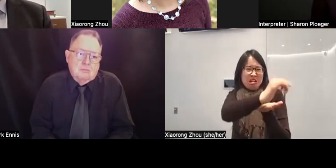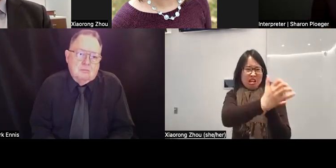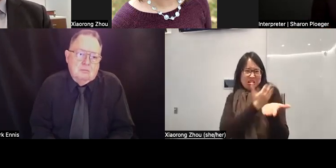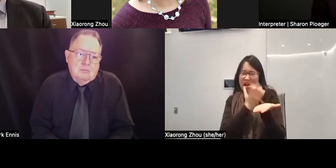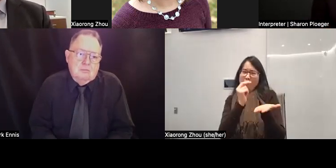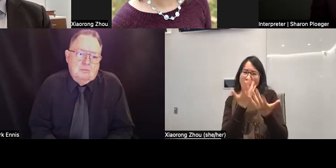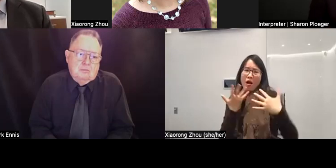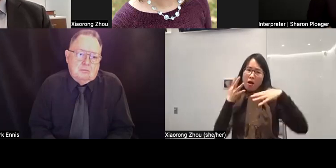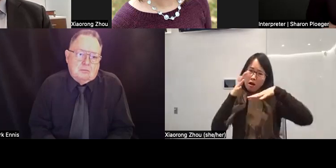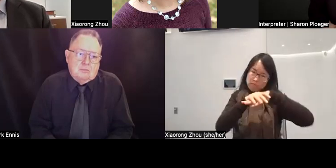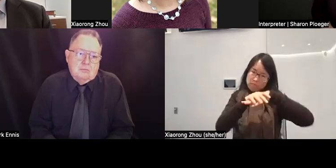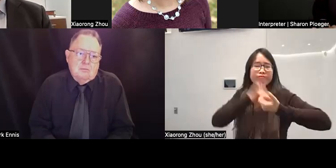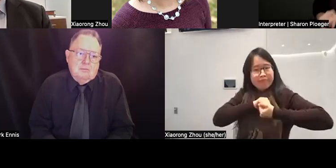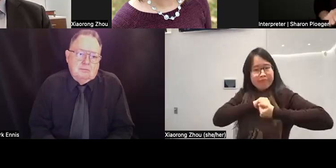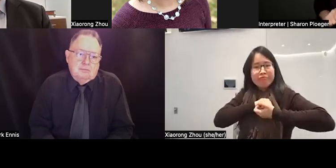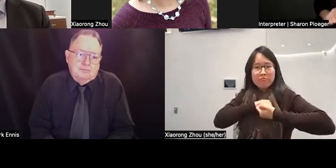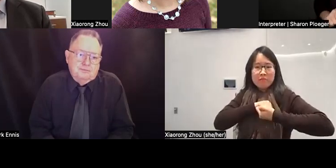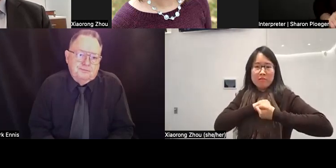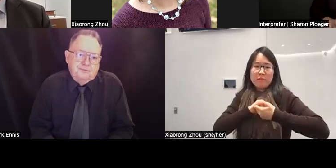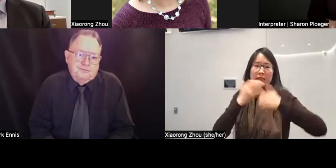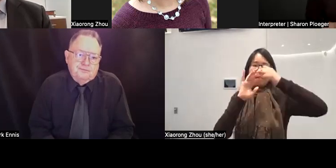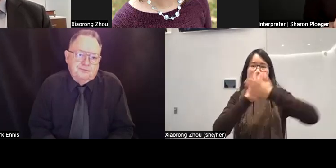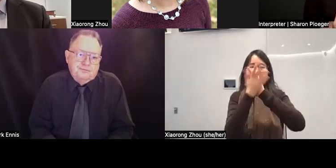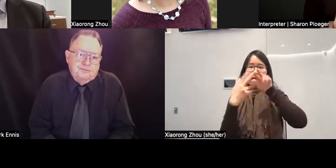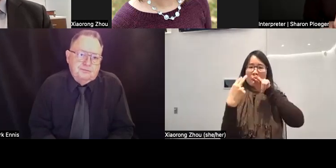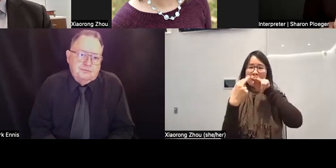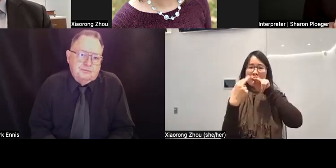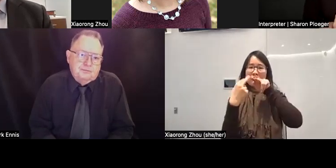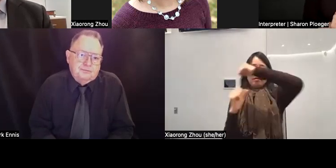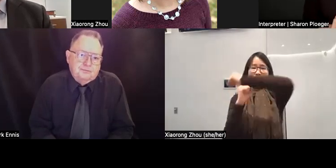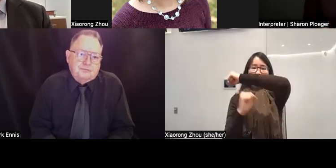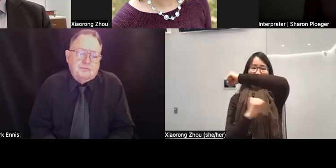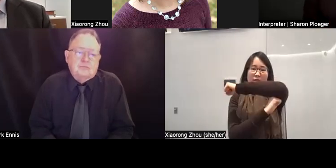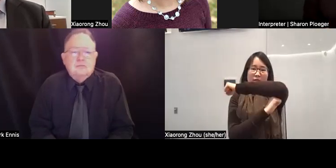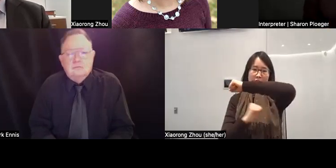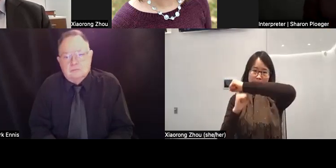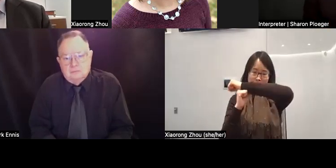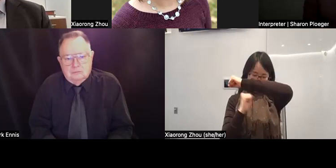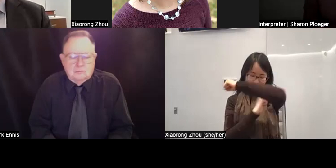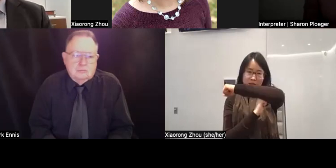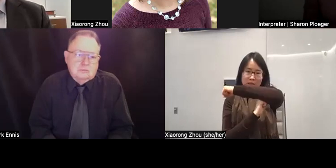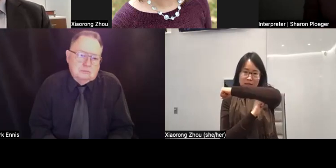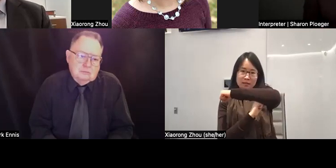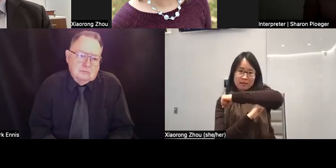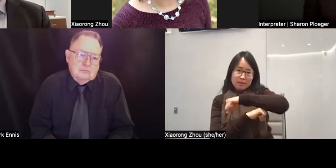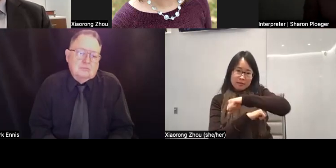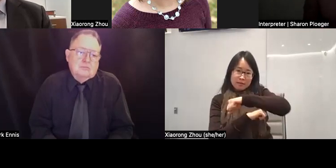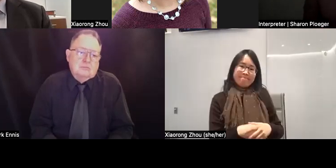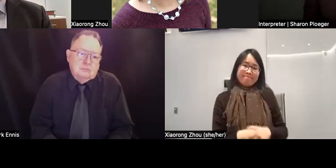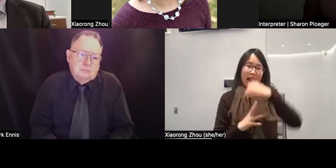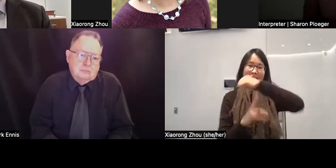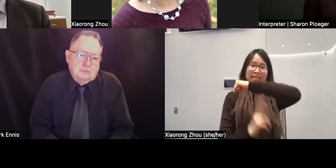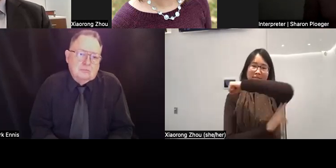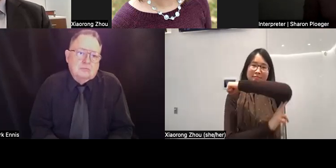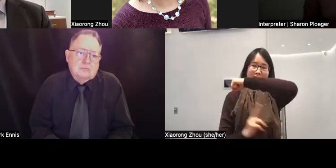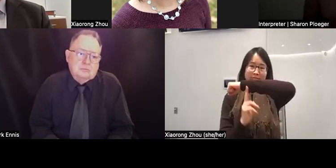in collaboration and not just saying, well, this is only for you or this is only for us, but actually collaborating and seeing one another